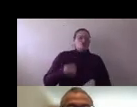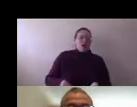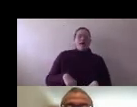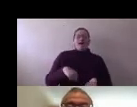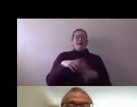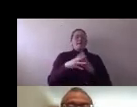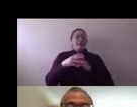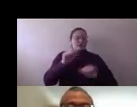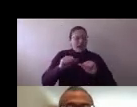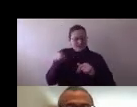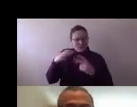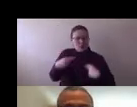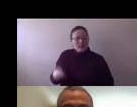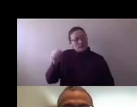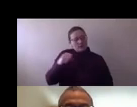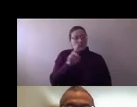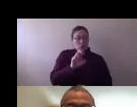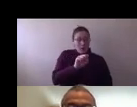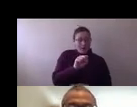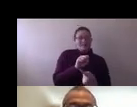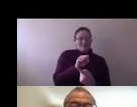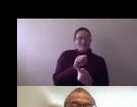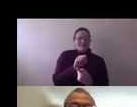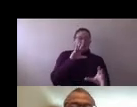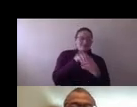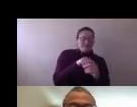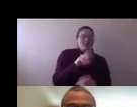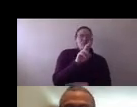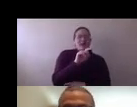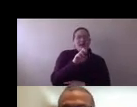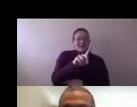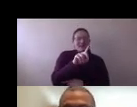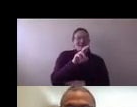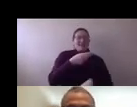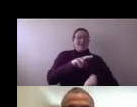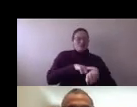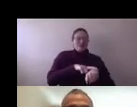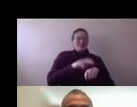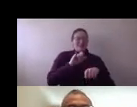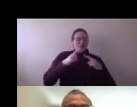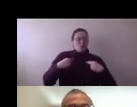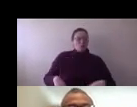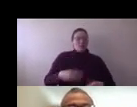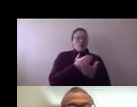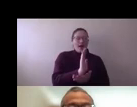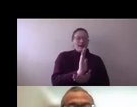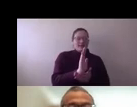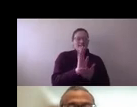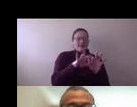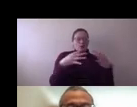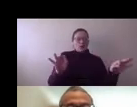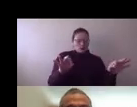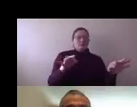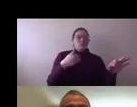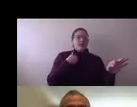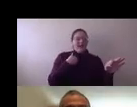So the US is a party to the United Nations Human Rights Declaration. So we have minimum rights